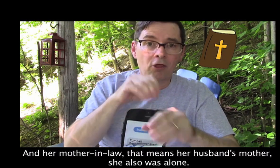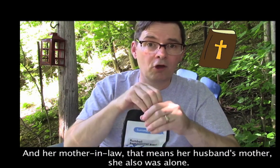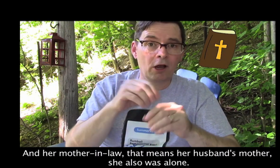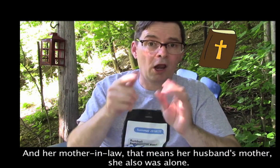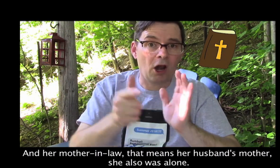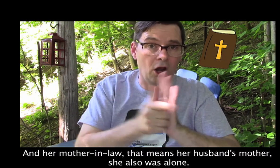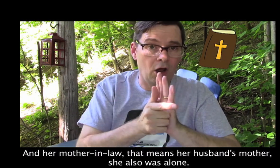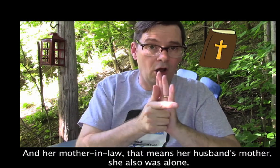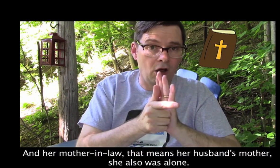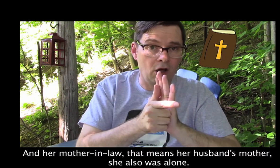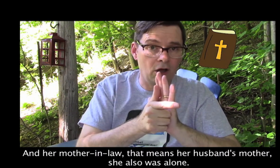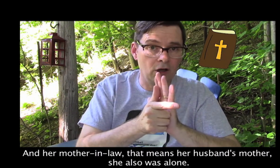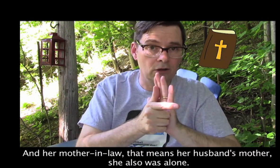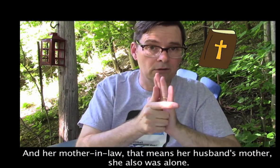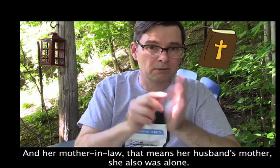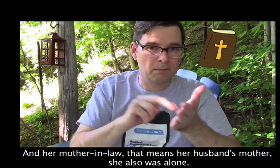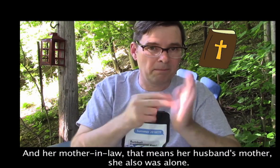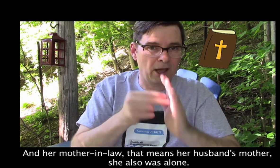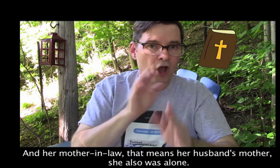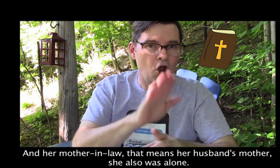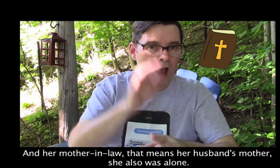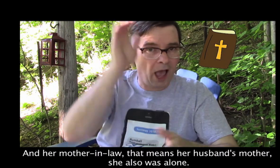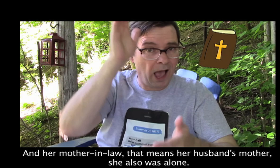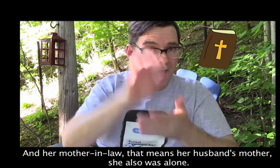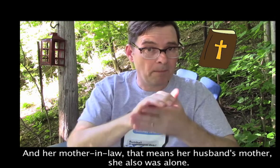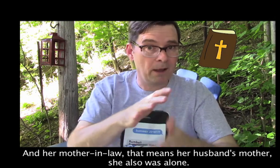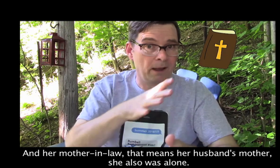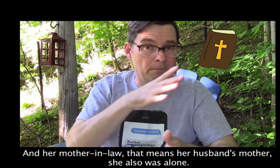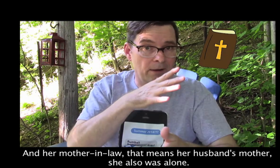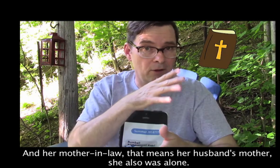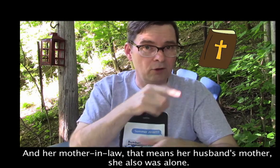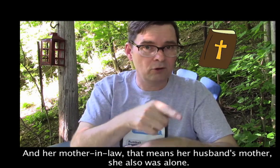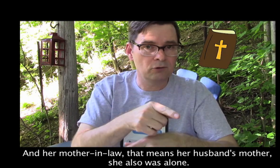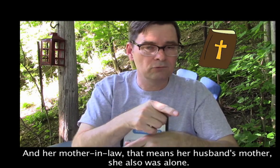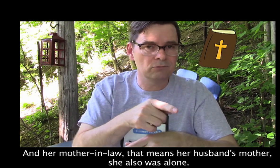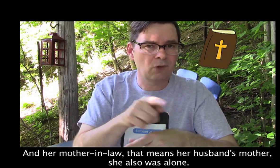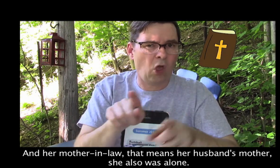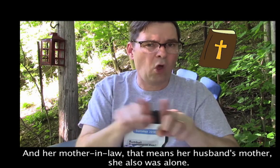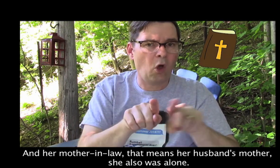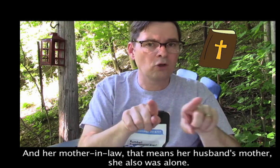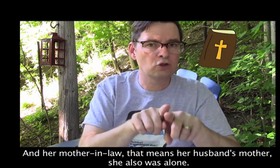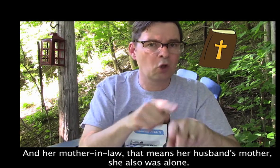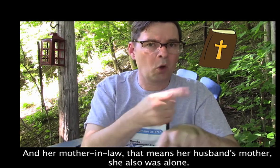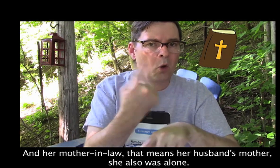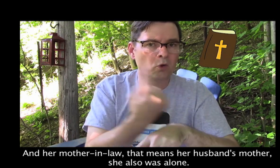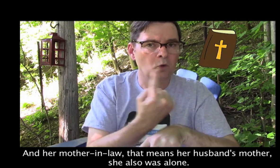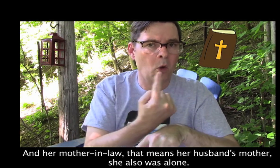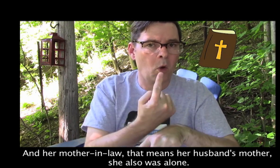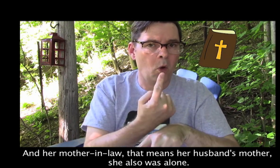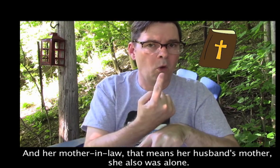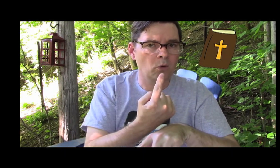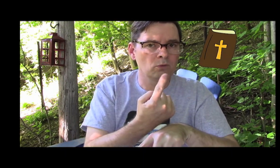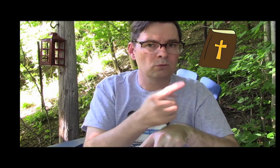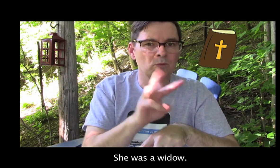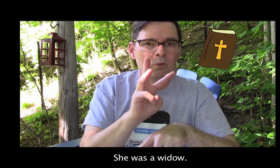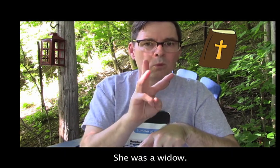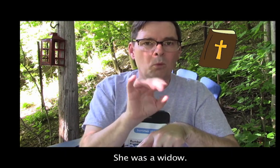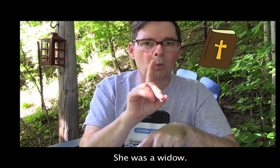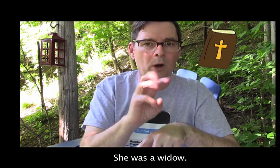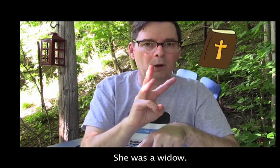And her mother-in-law, that means her husband's mother, she also was alone. She was a